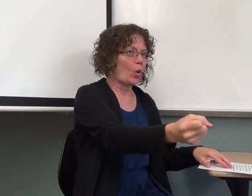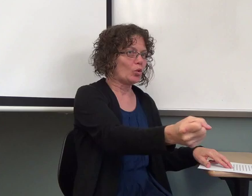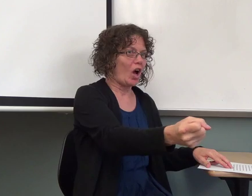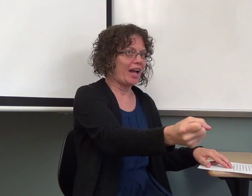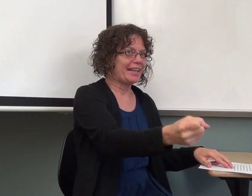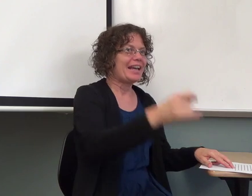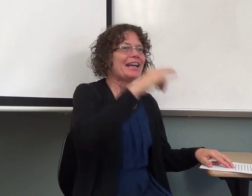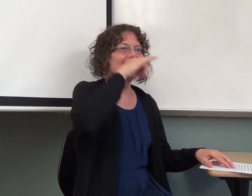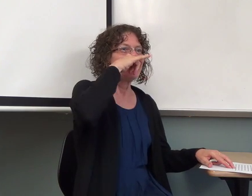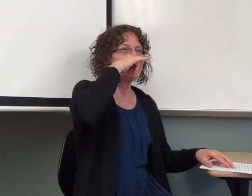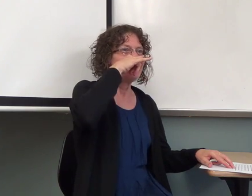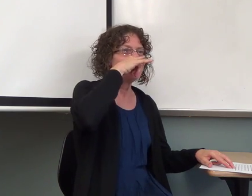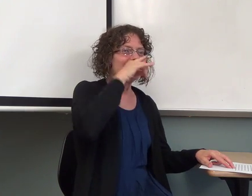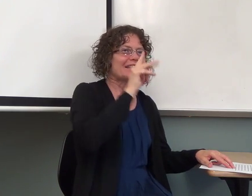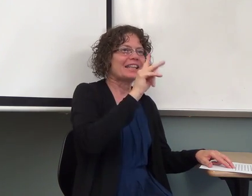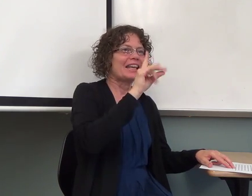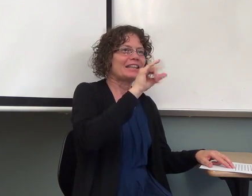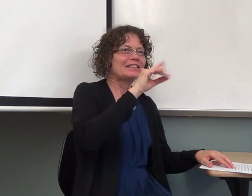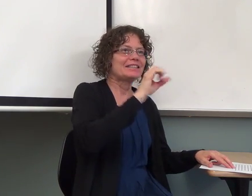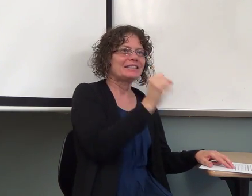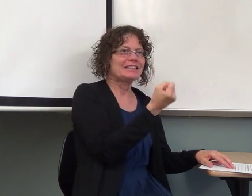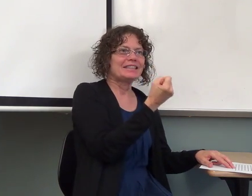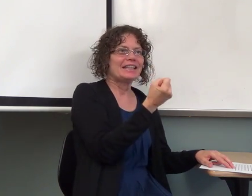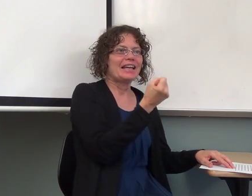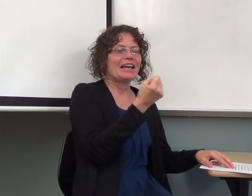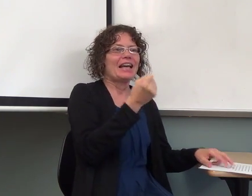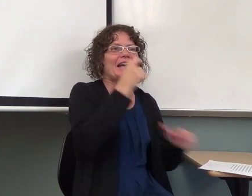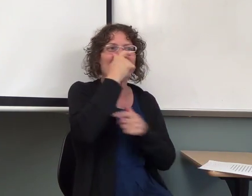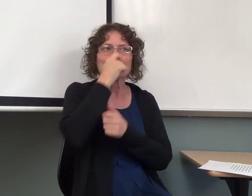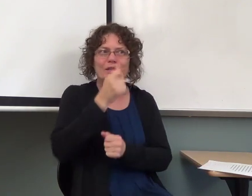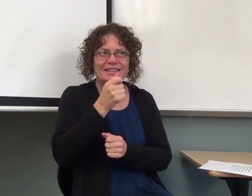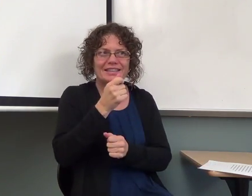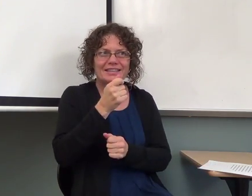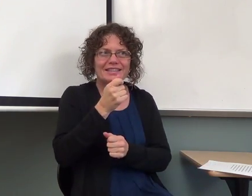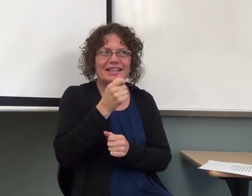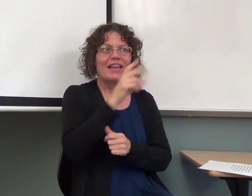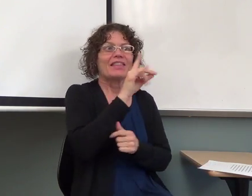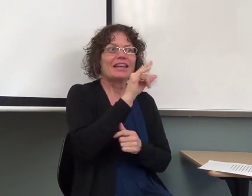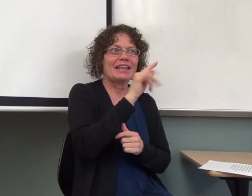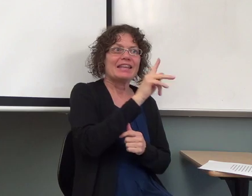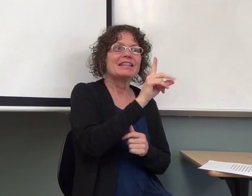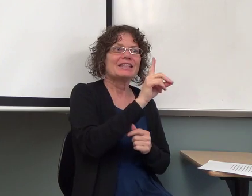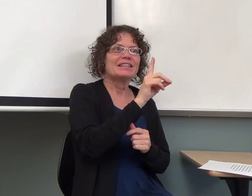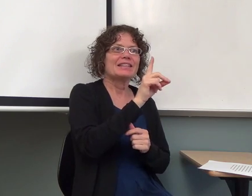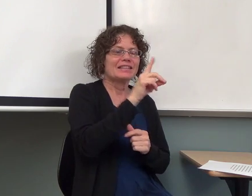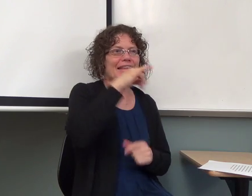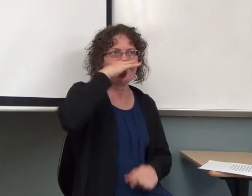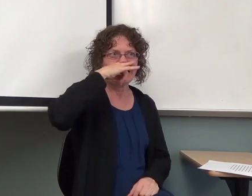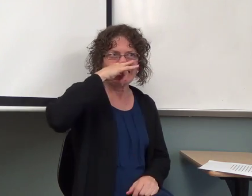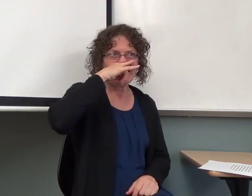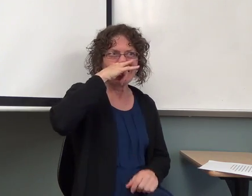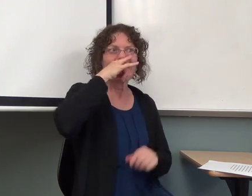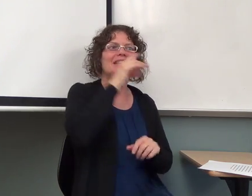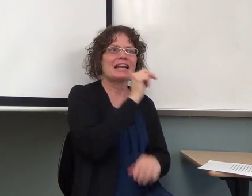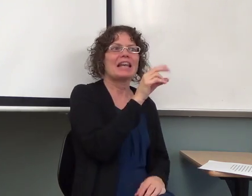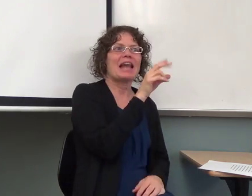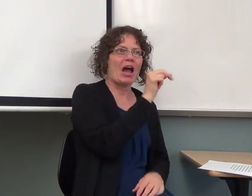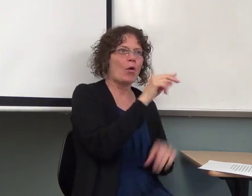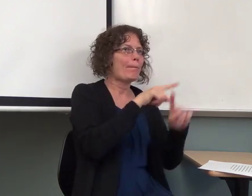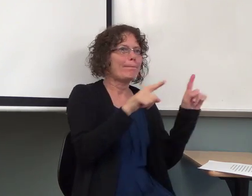to spark a kid's interest. So the word kid is in fact a noun, but it's being used as a descriptive term,